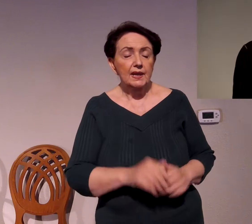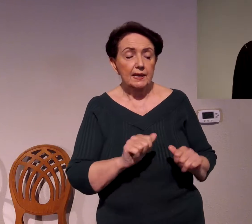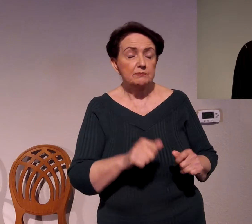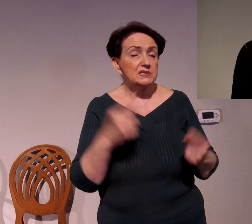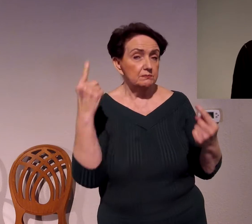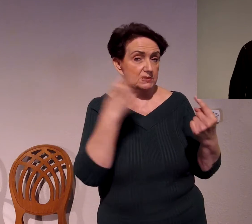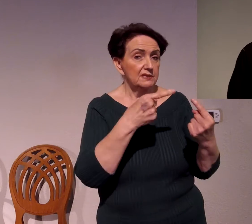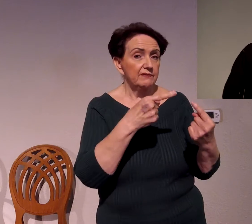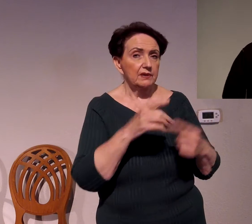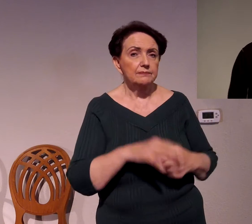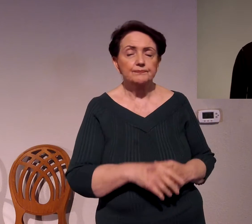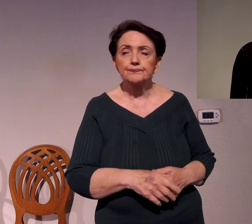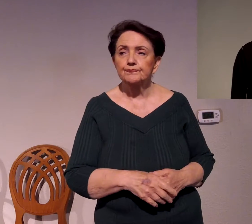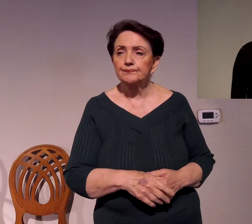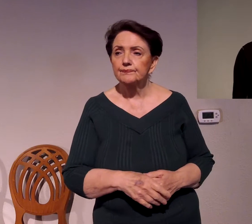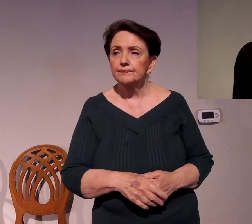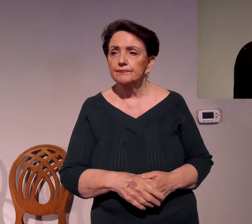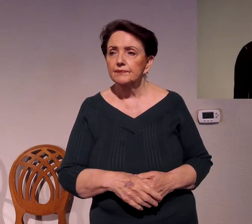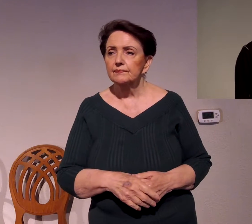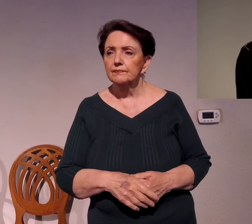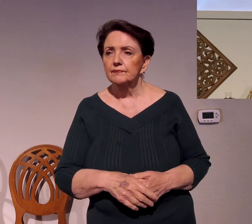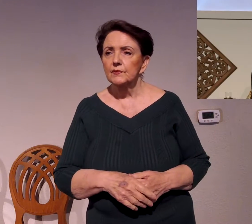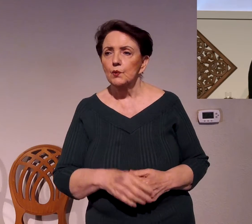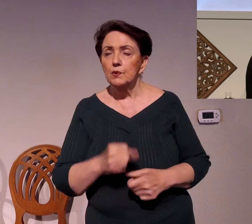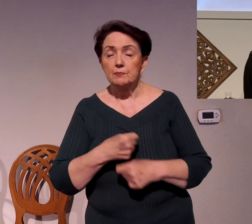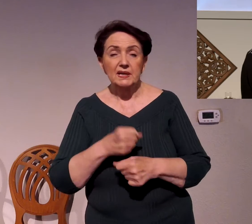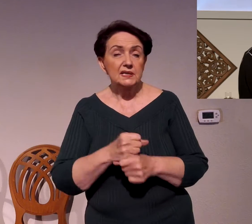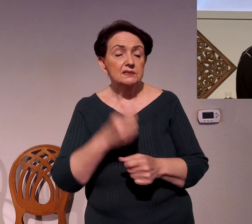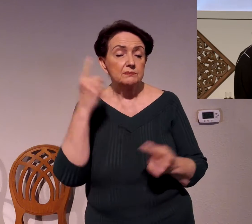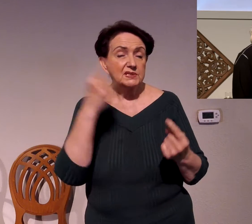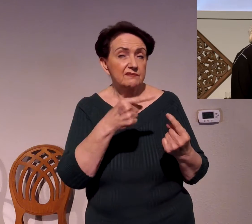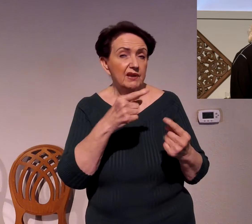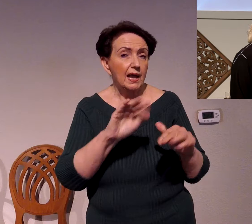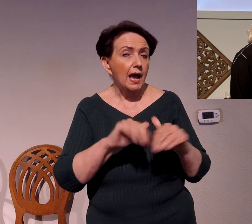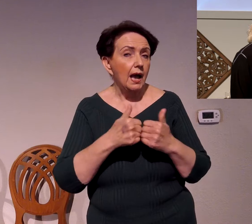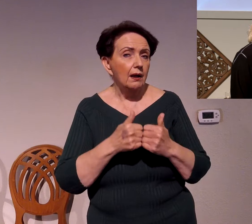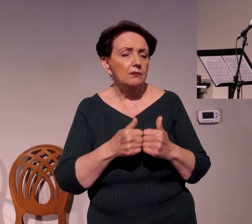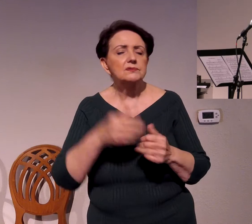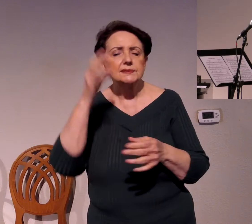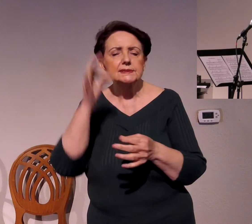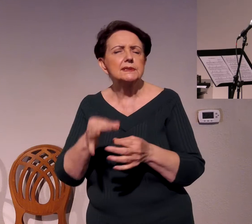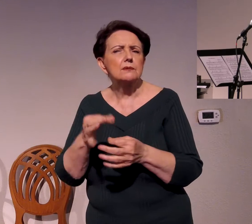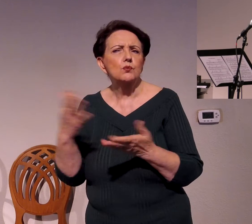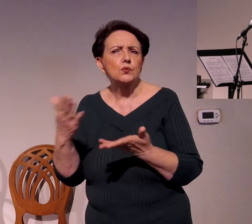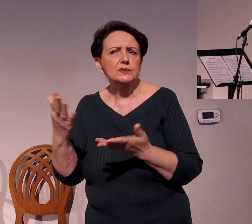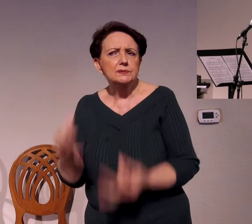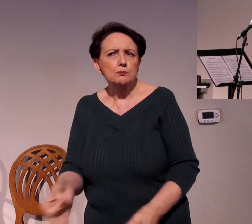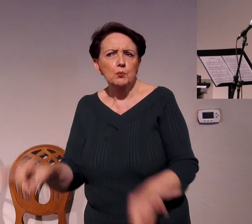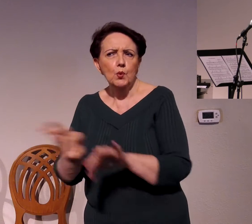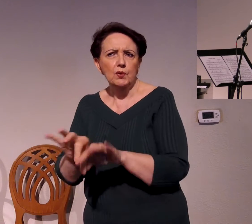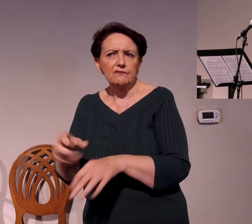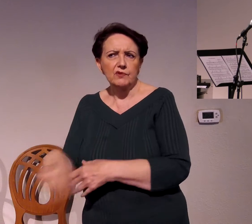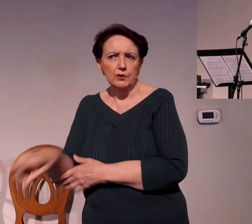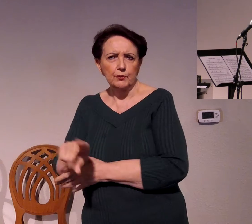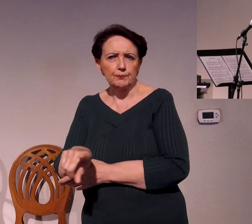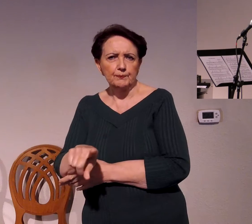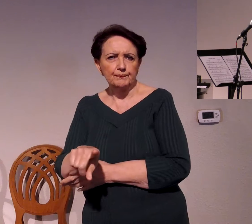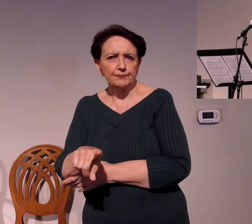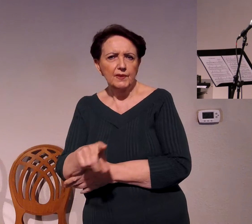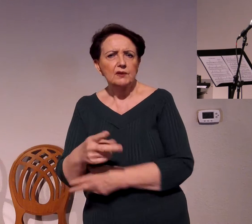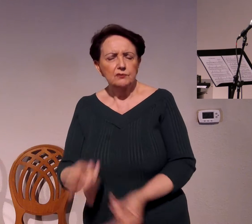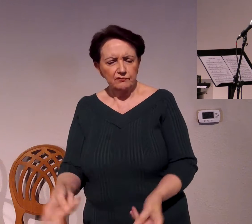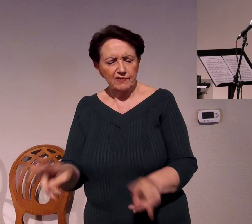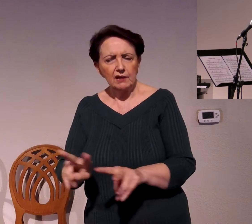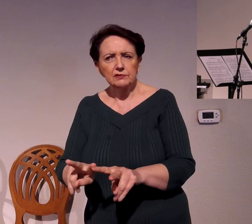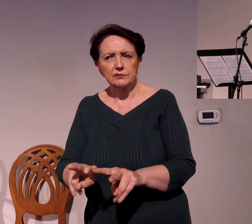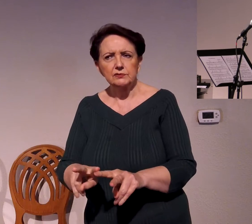specific. And how we make it specific is we decide what's important to us. We have to decide what our values are